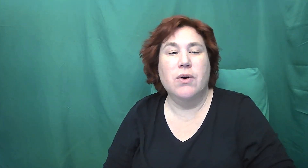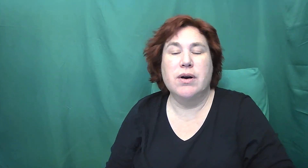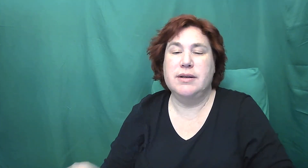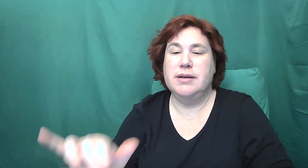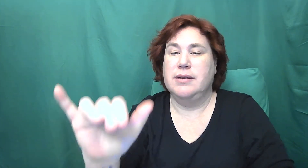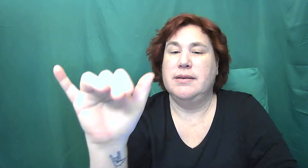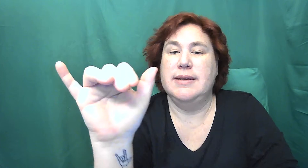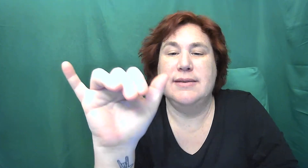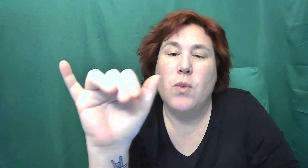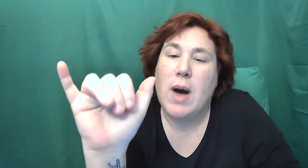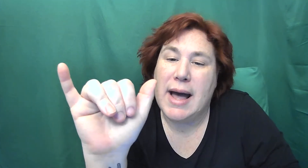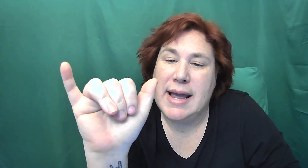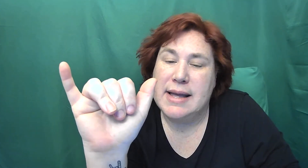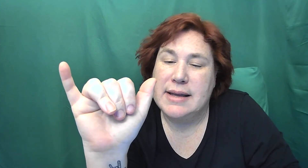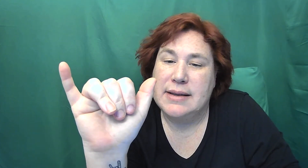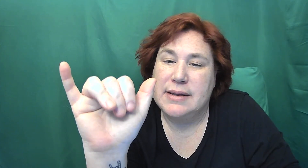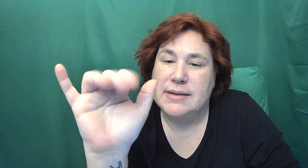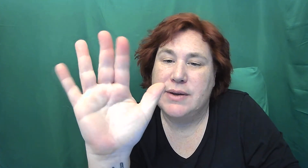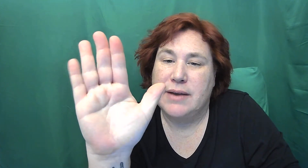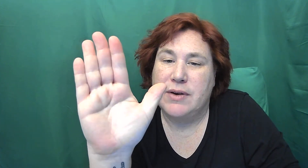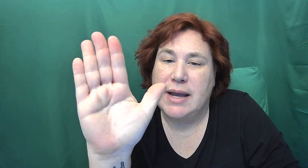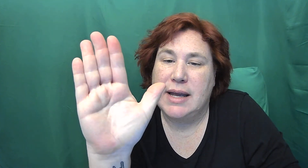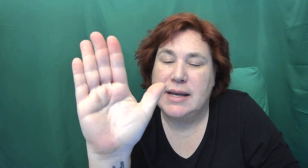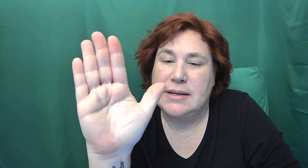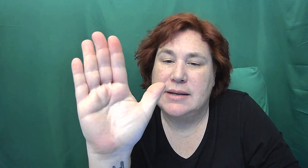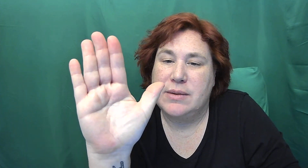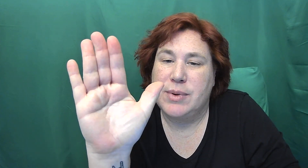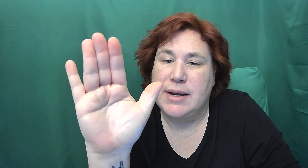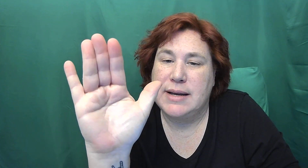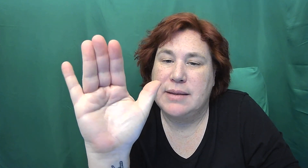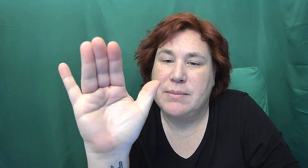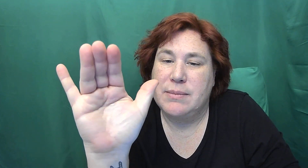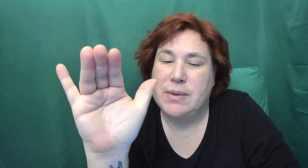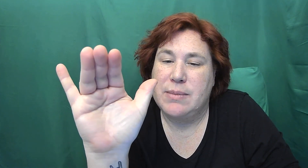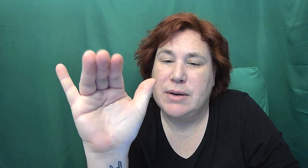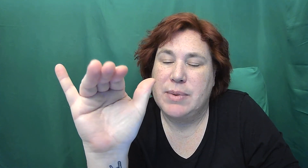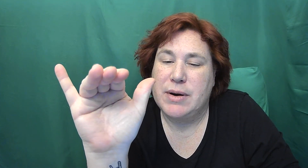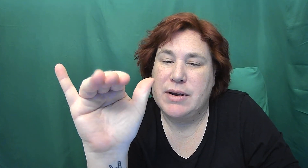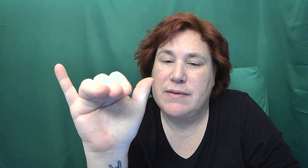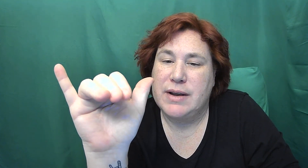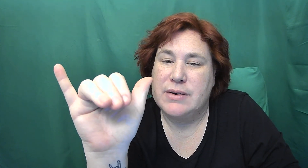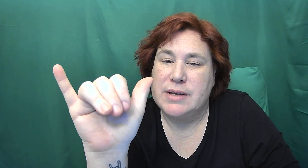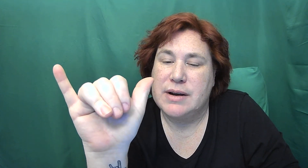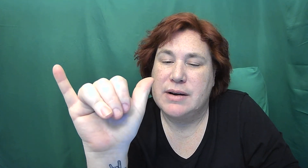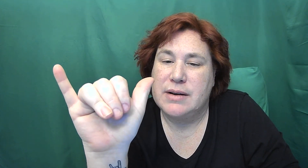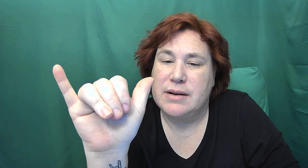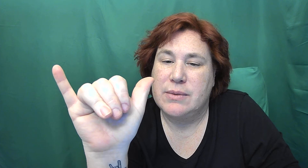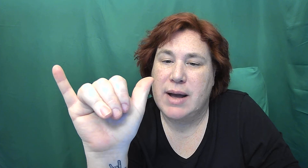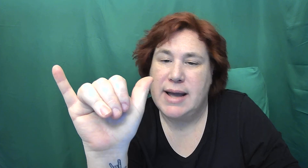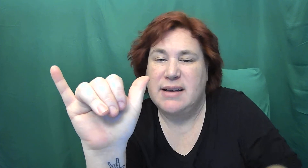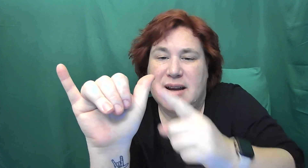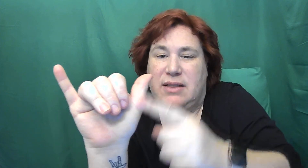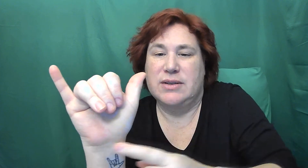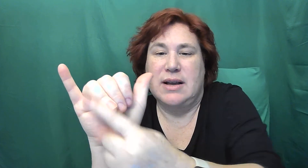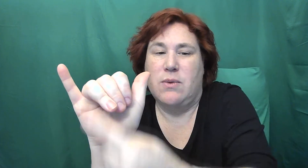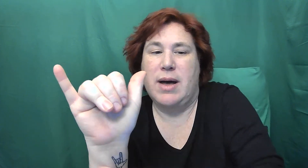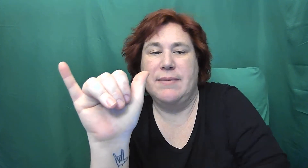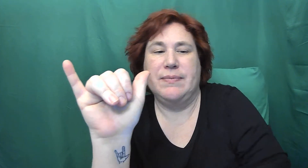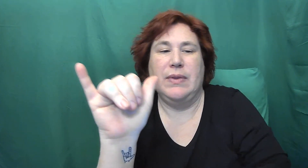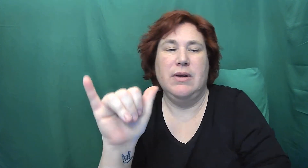Yogurt, this is a Y, so you have your hand, you bring down the middle part of your fingers there, Y, kind of looks like a Y.